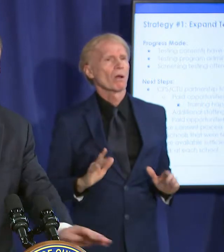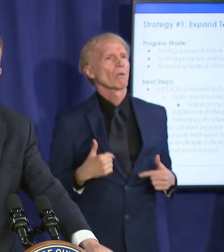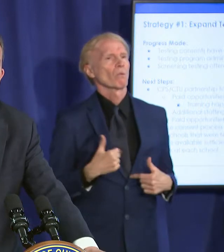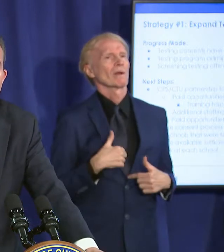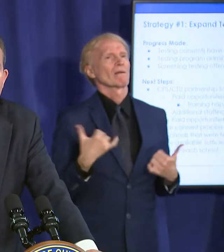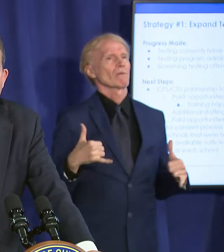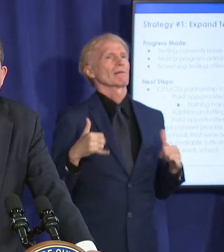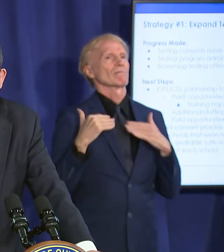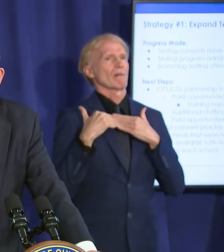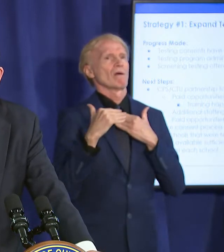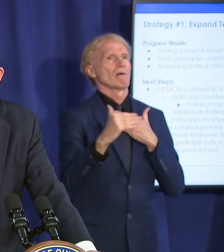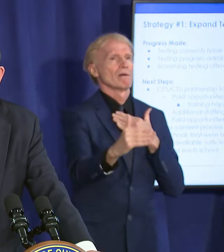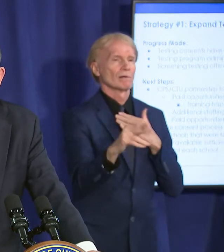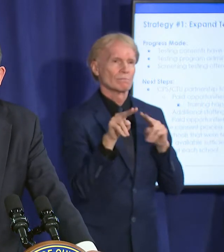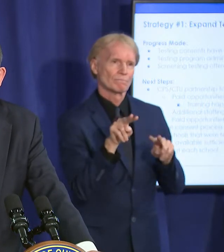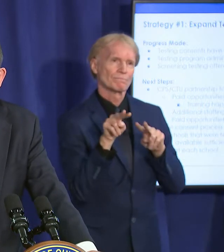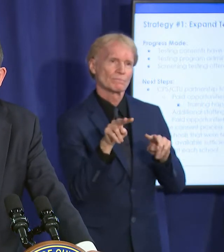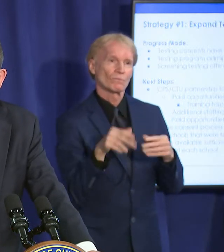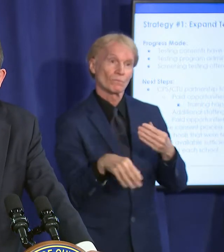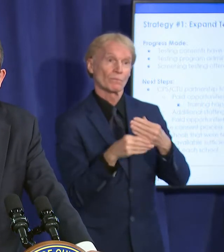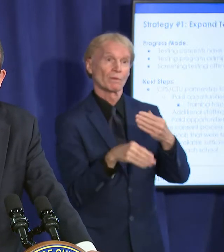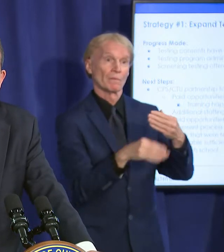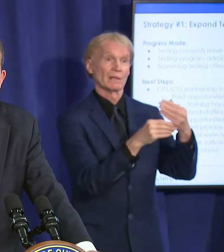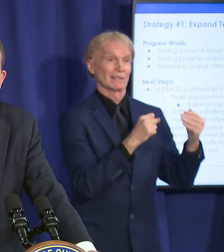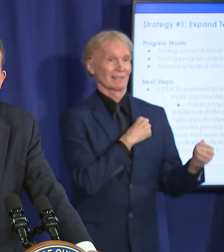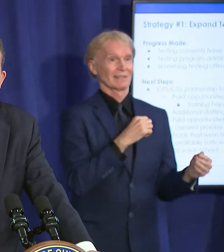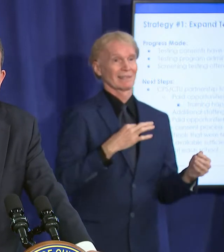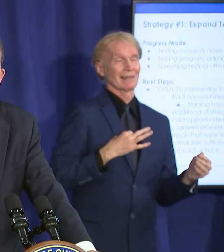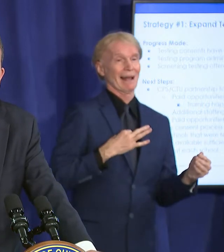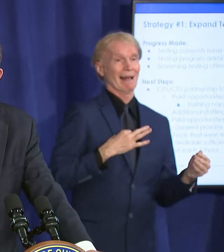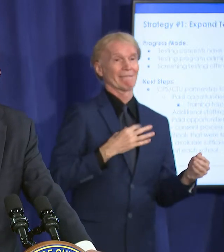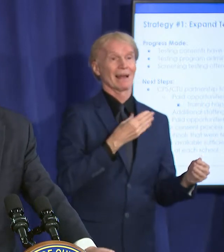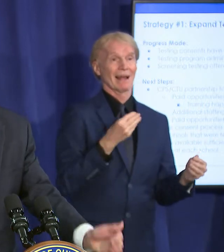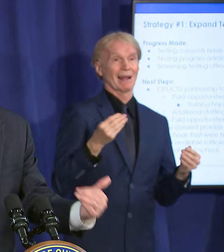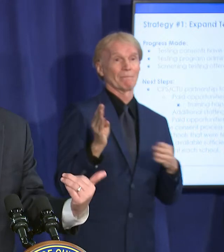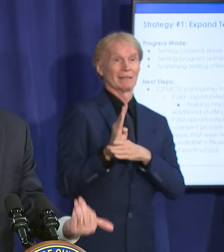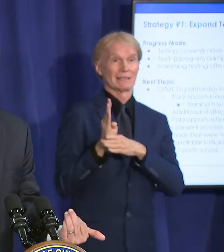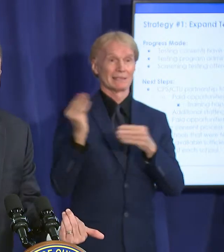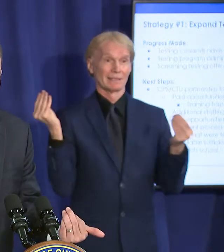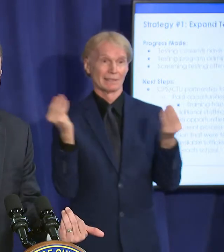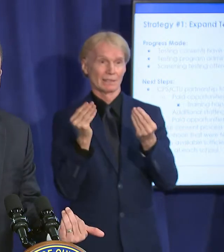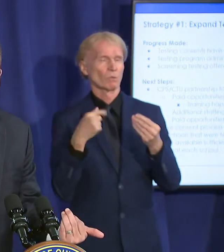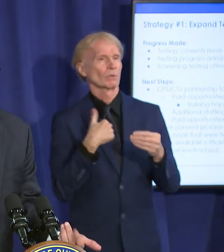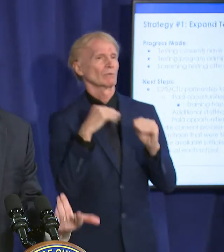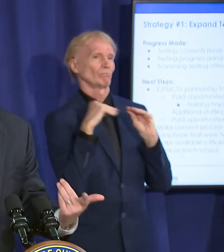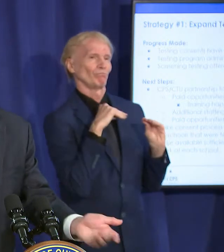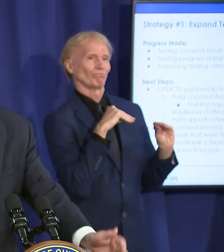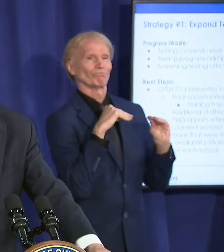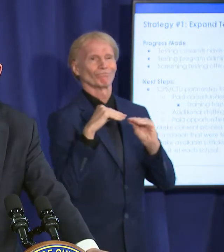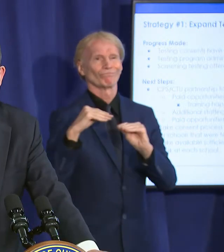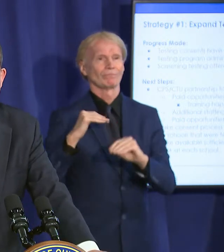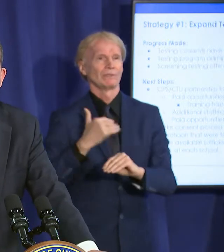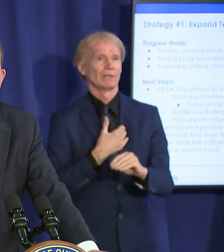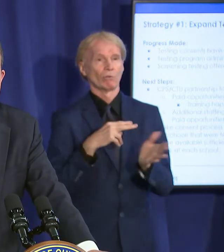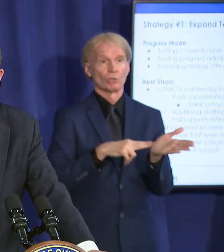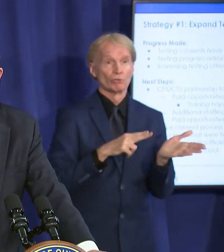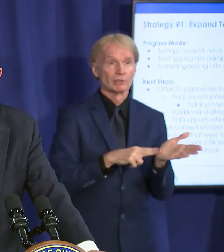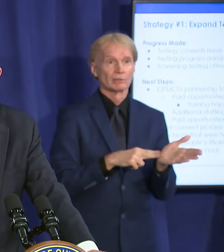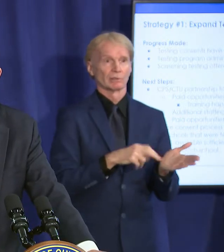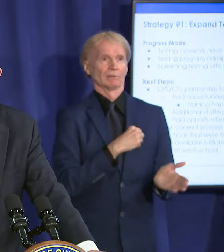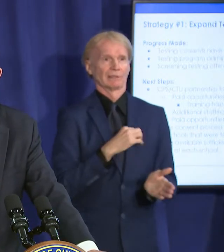long game here. We're augmenting the staff of our vendor. So we already have trained our nurses. We are also training